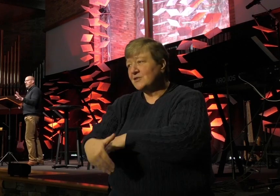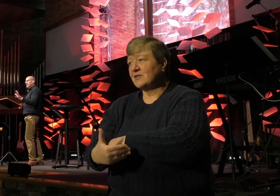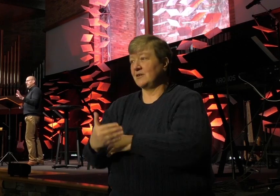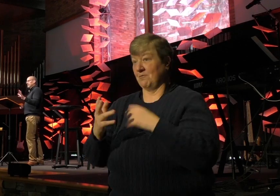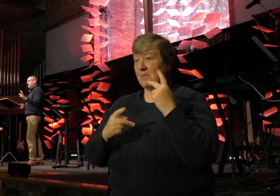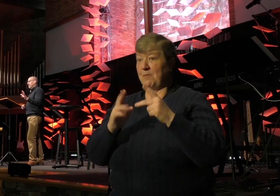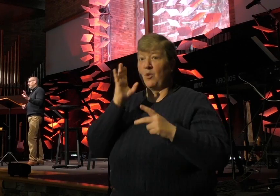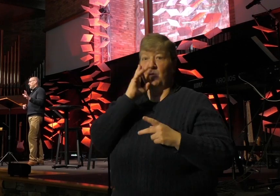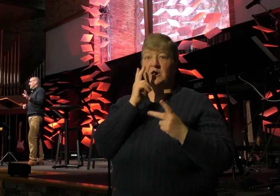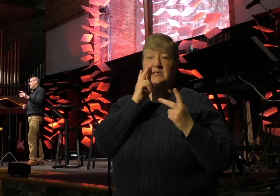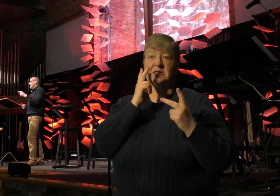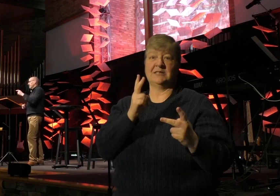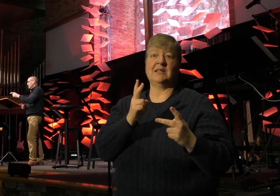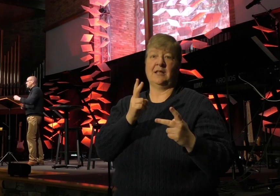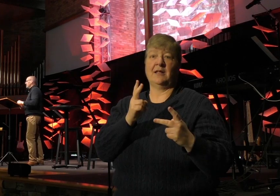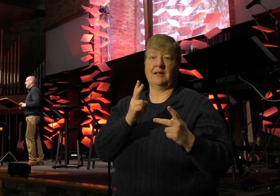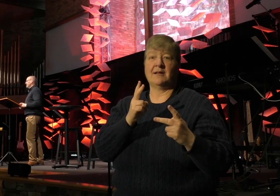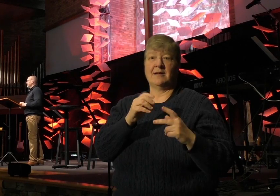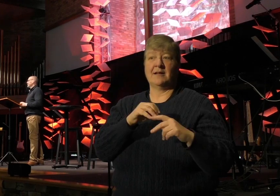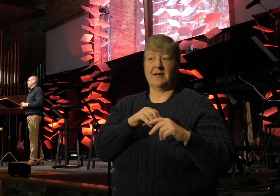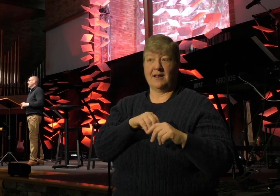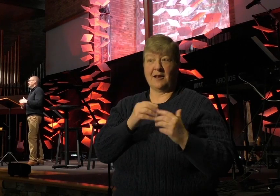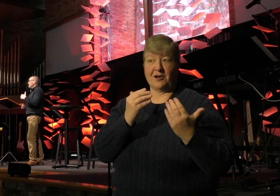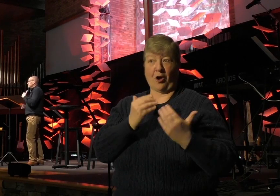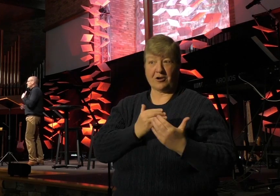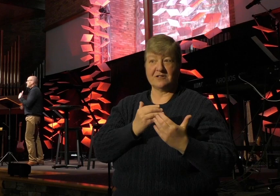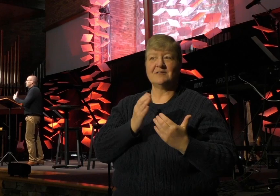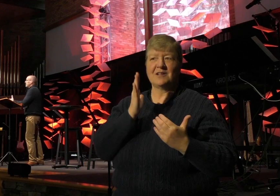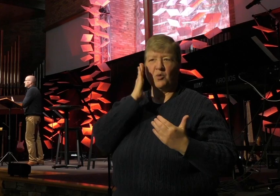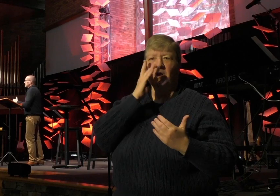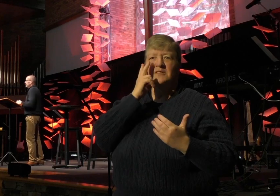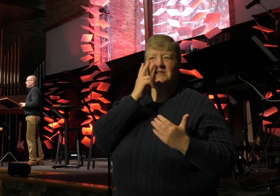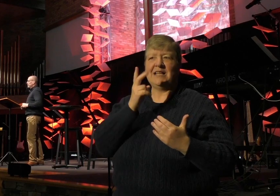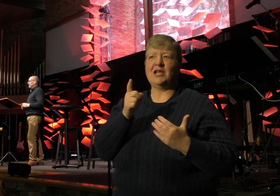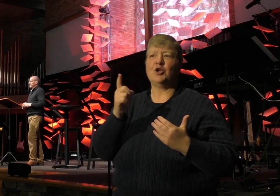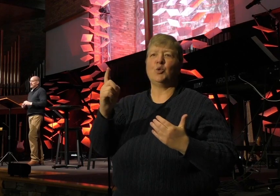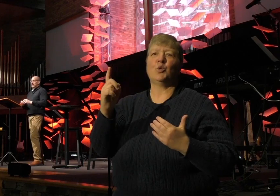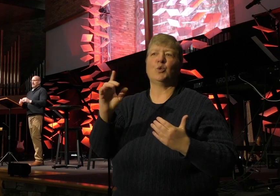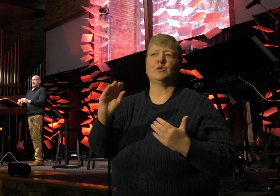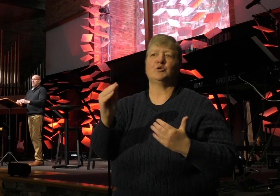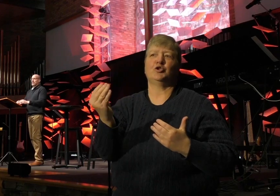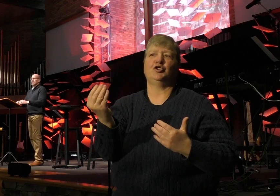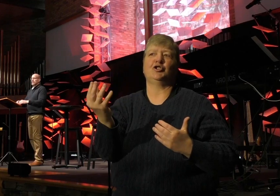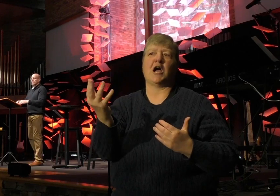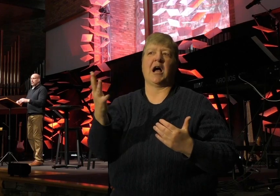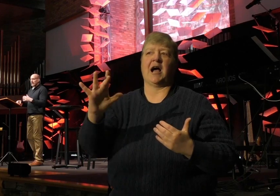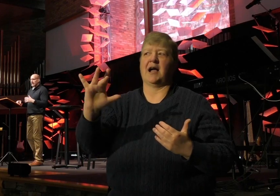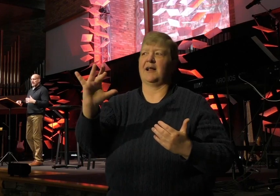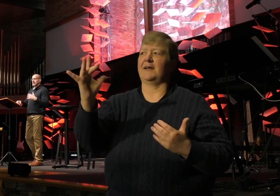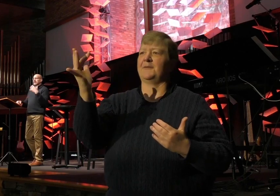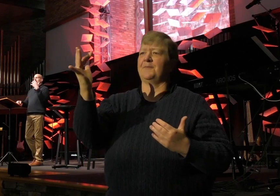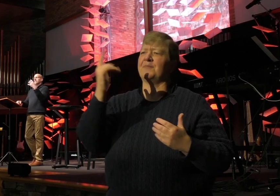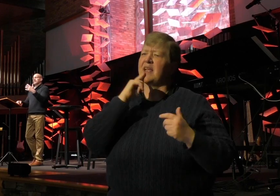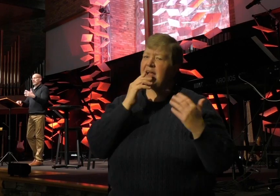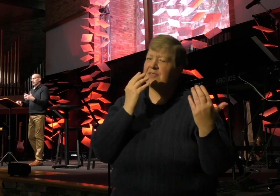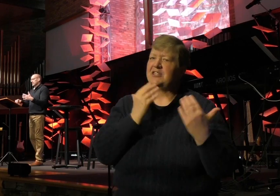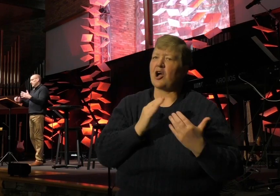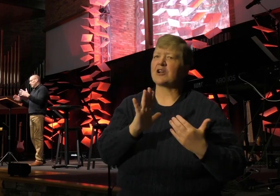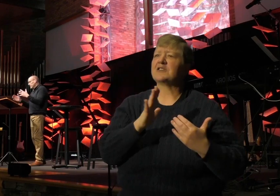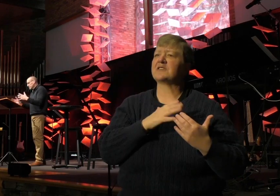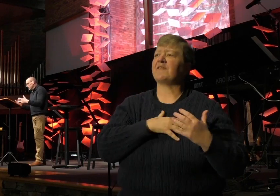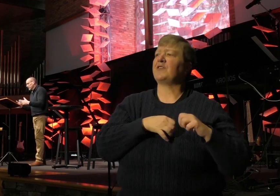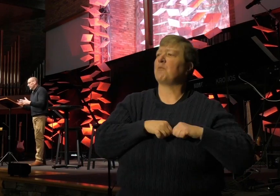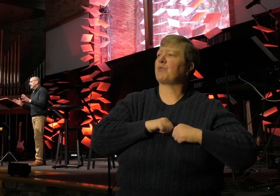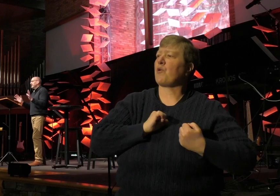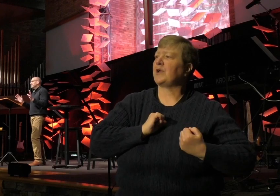their darkness you shining. They will see in the darkness of their brokenness, in the darkness of their pain, in the darkness